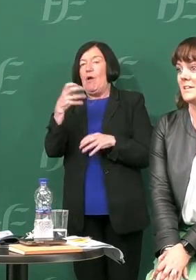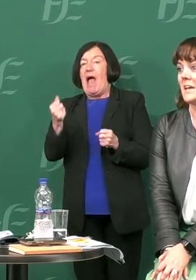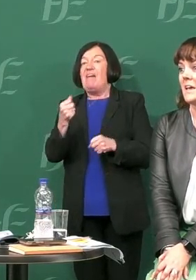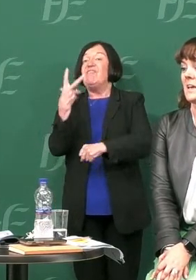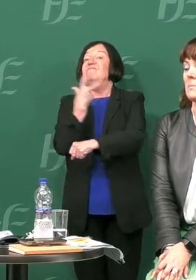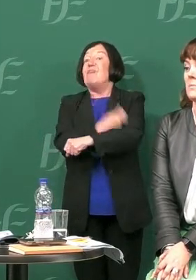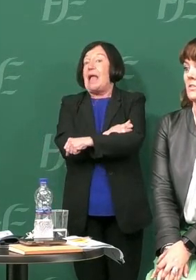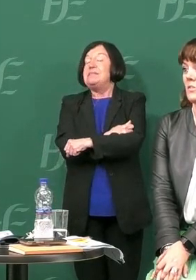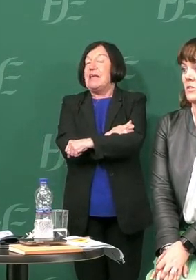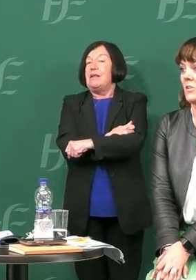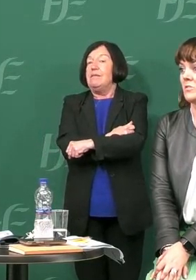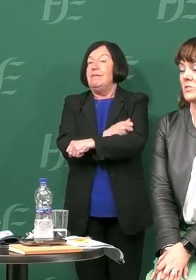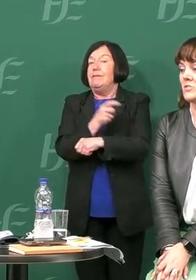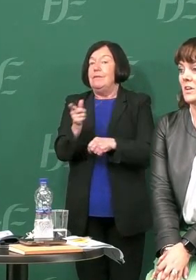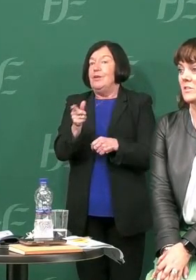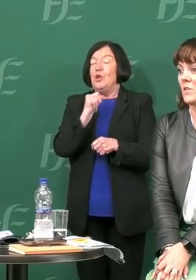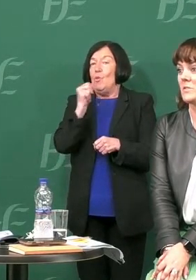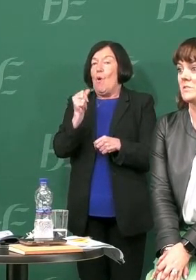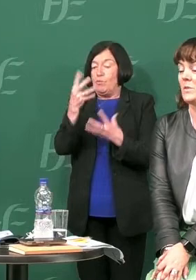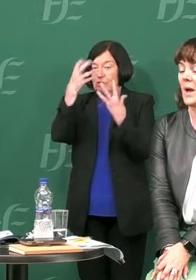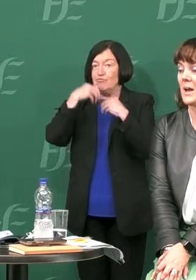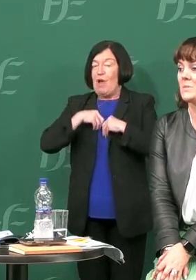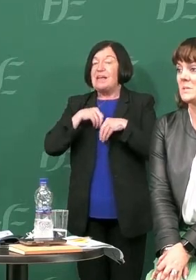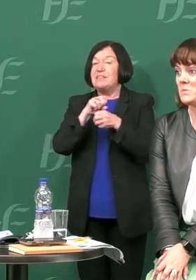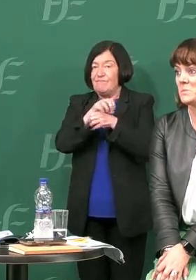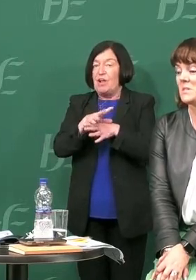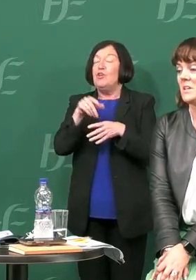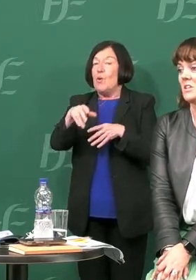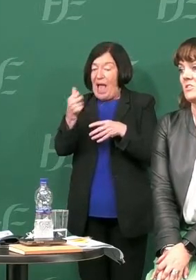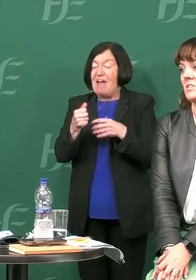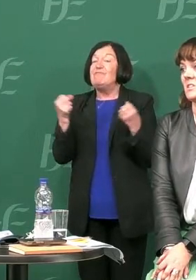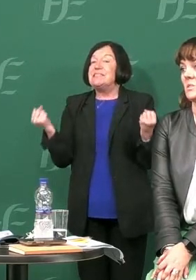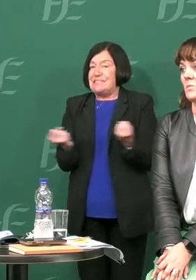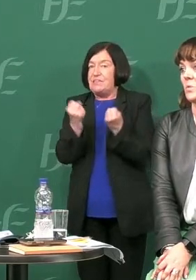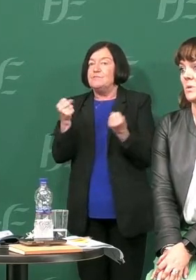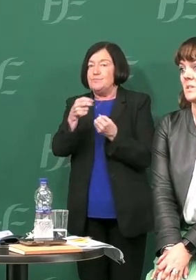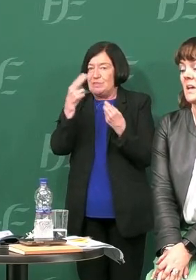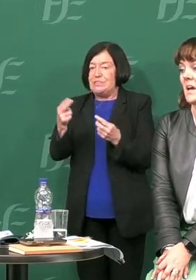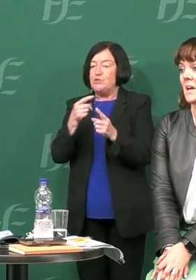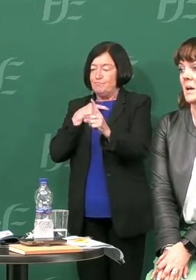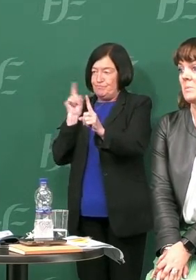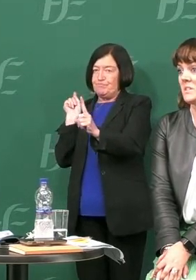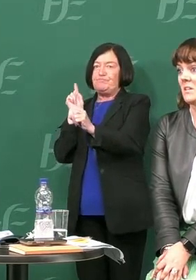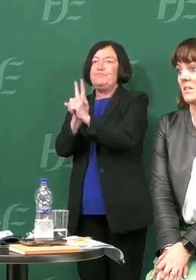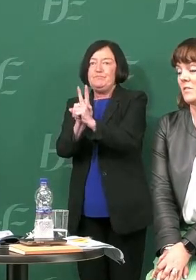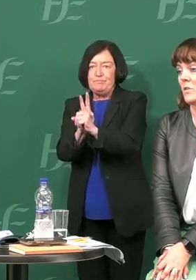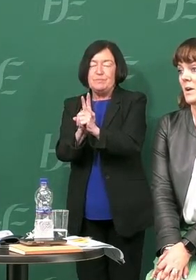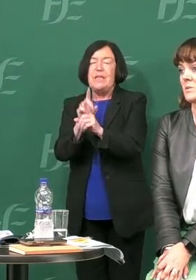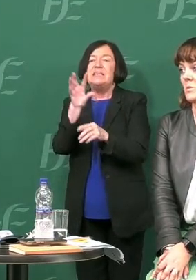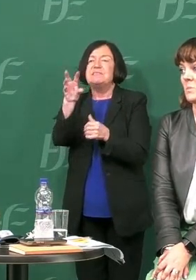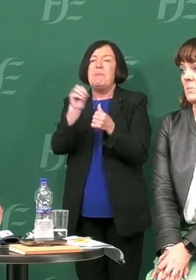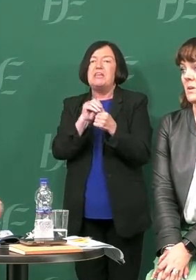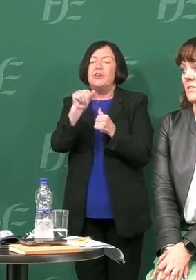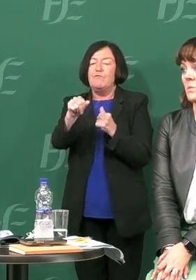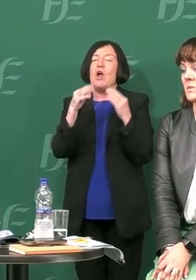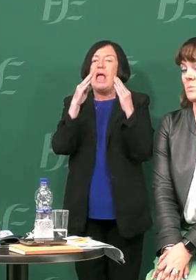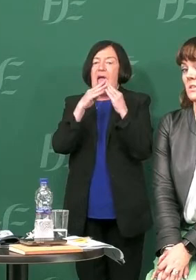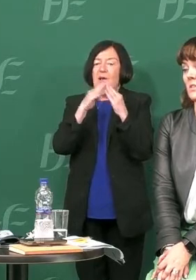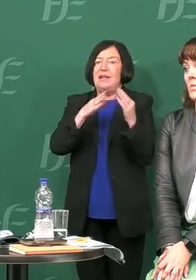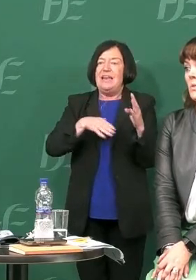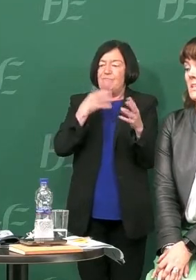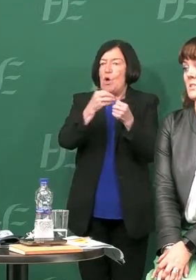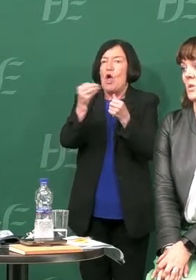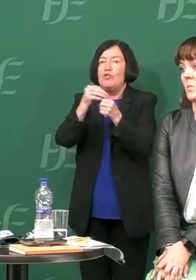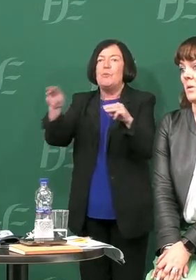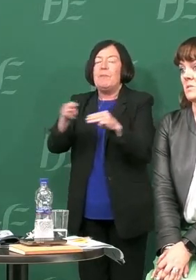your vaccine, you're not going to contract the virus. If you have symptoms, you do need to come forward, and particularly if you're a household member living with